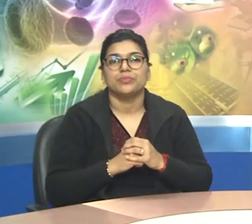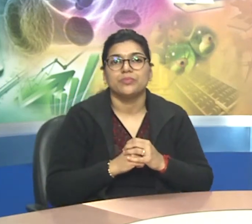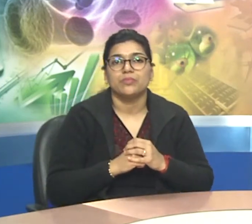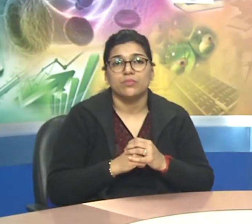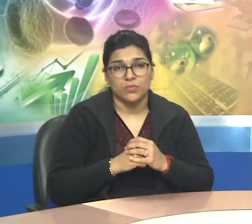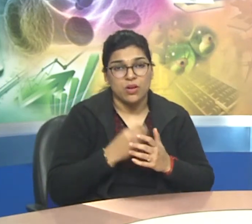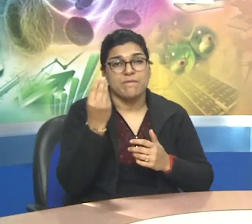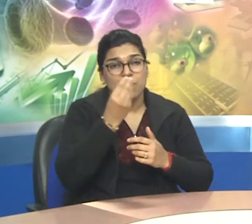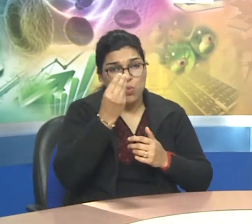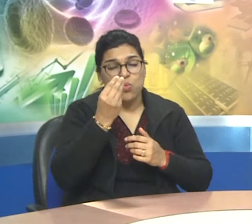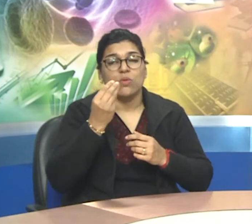resources.